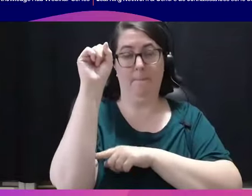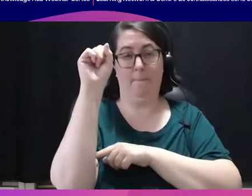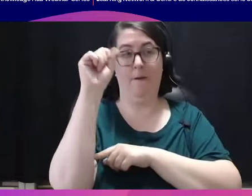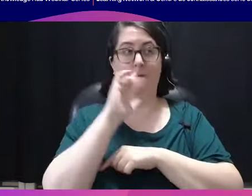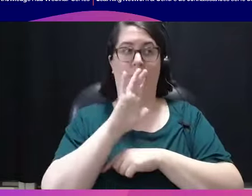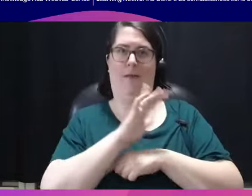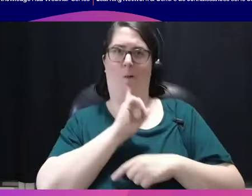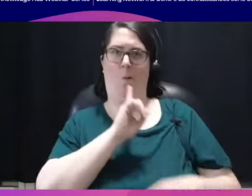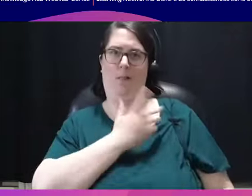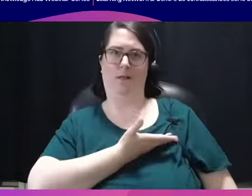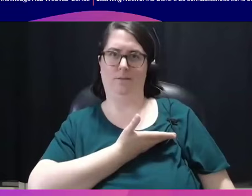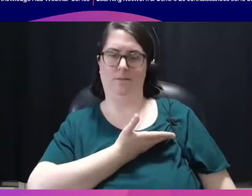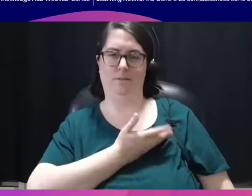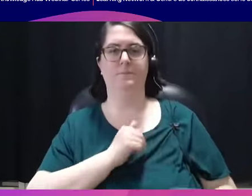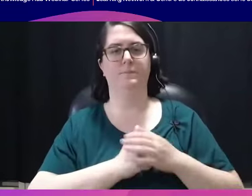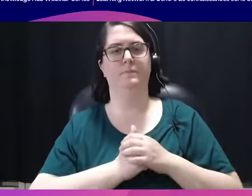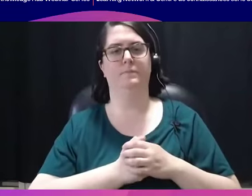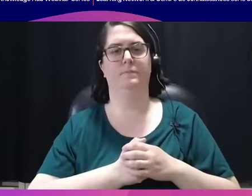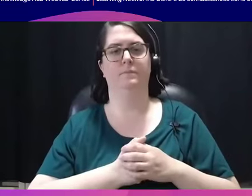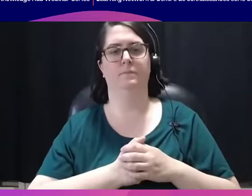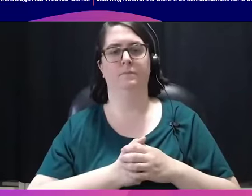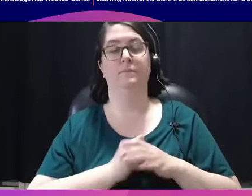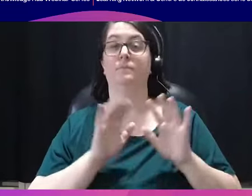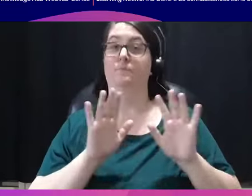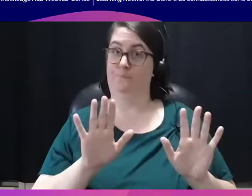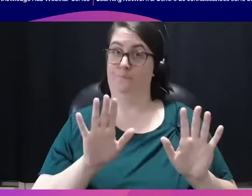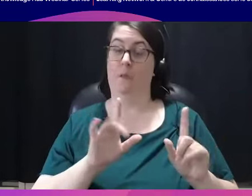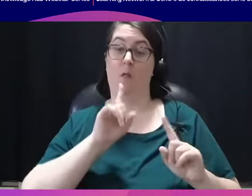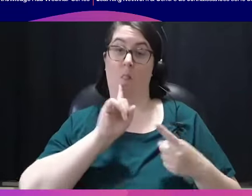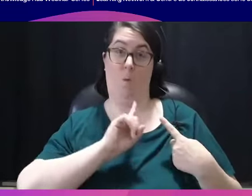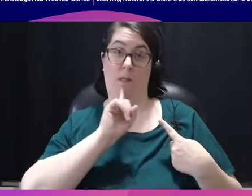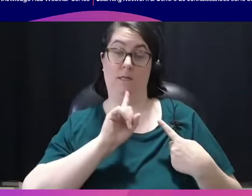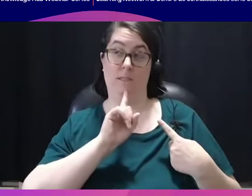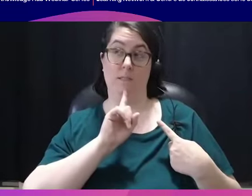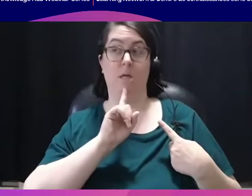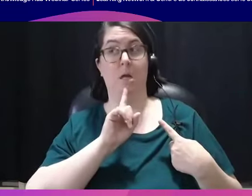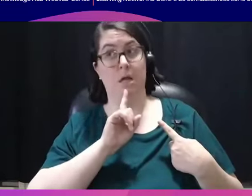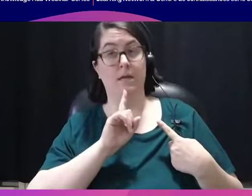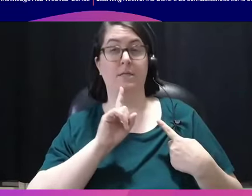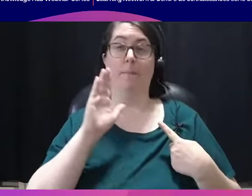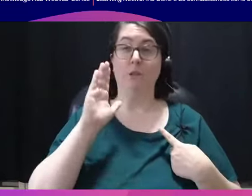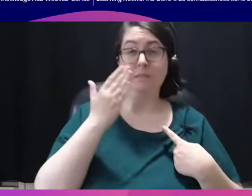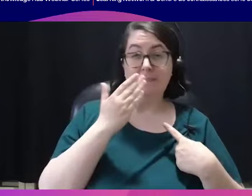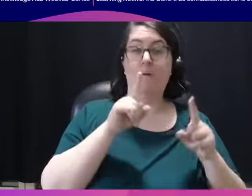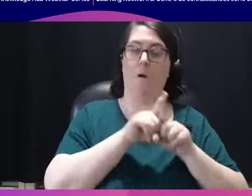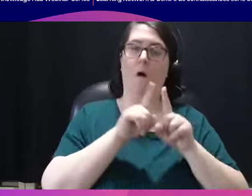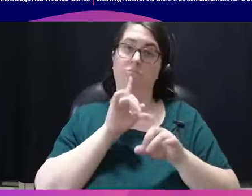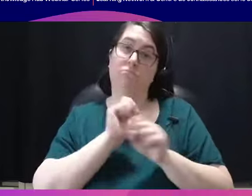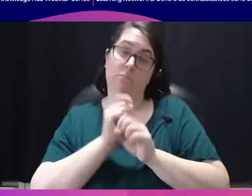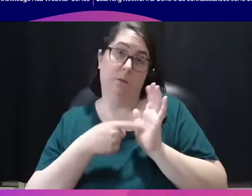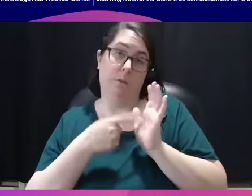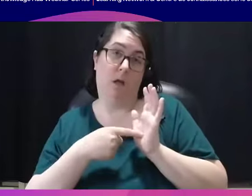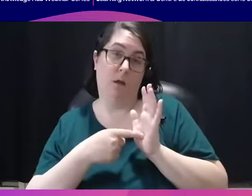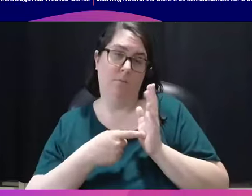their loneliness. Now, this loneliness is both perceived and sometimes real for